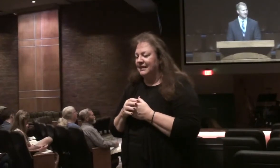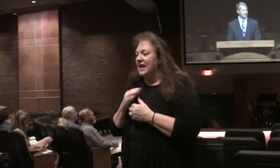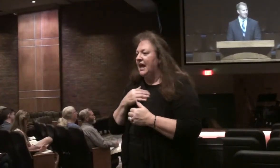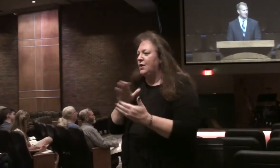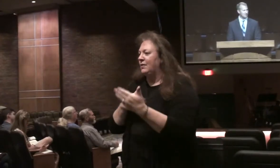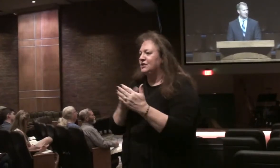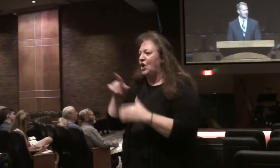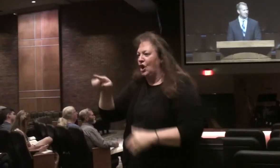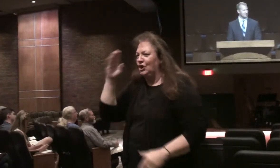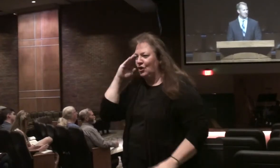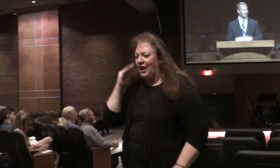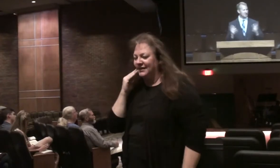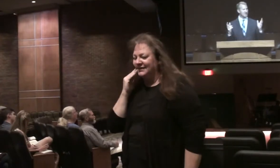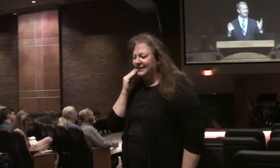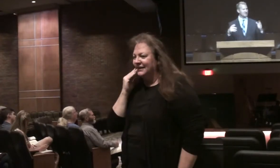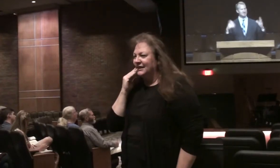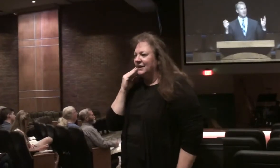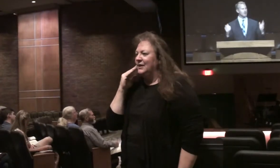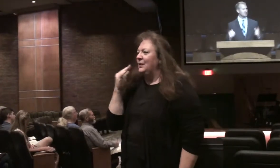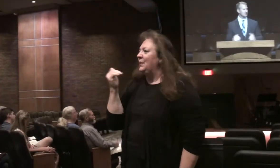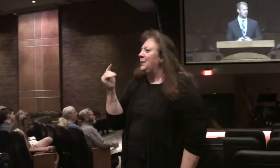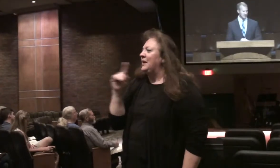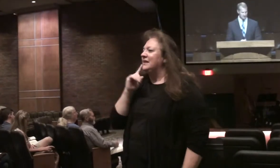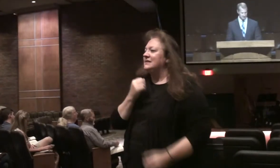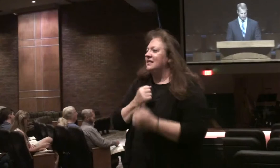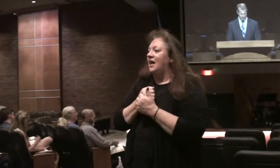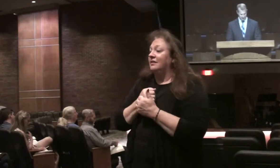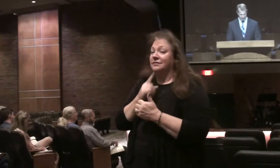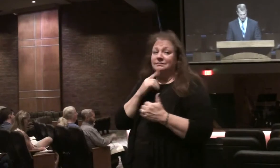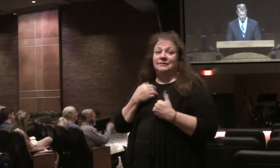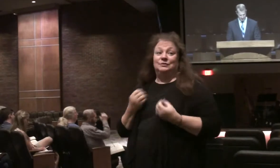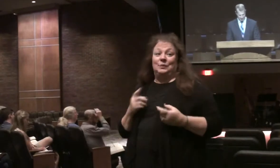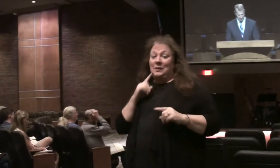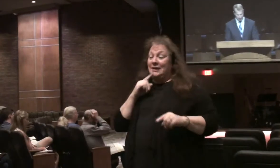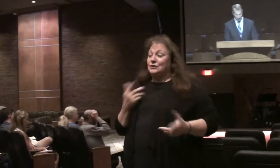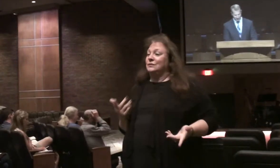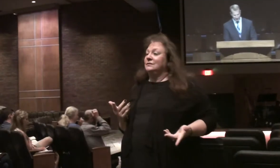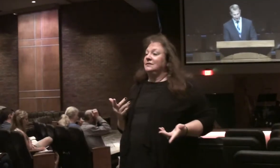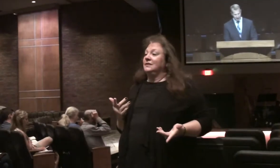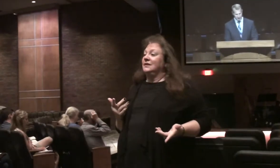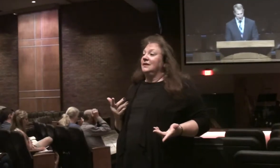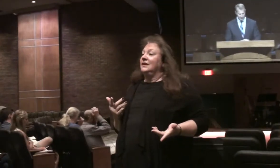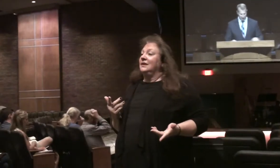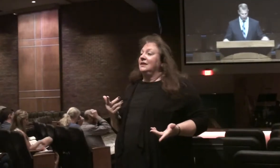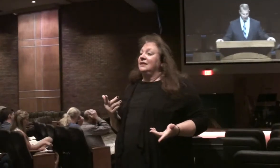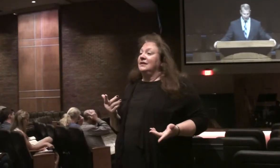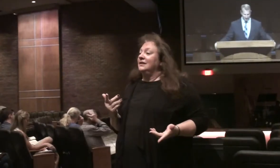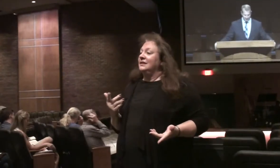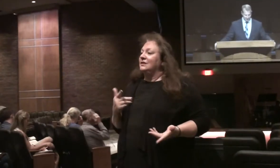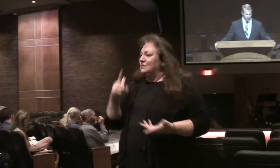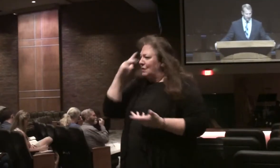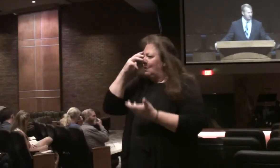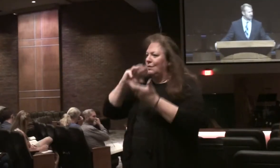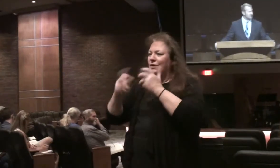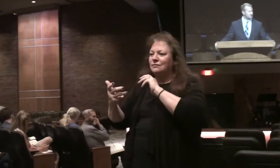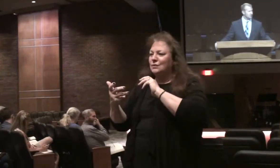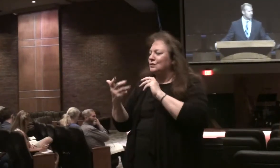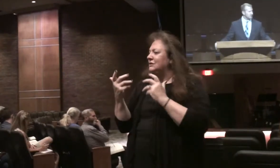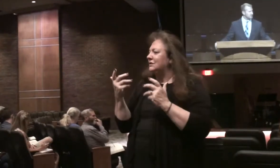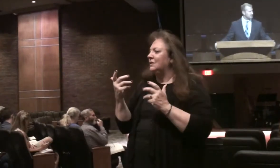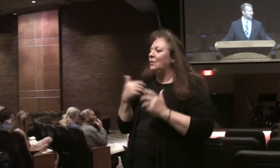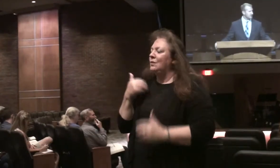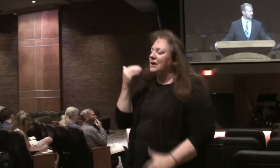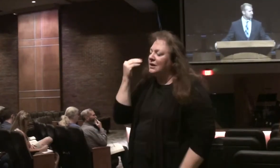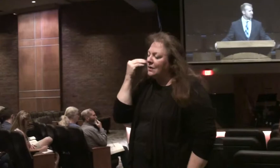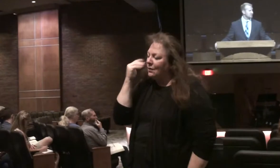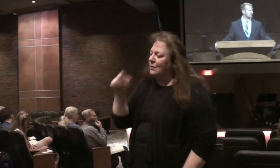head. But what is love? And there's no answer to it. You know, a lot of confusion about what love is and what love does, and we